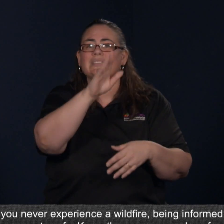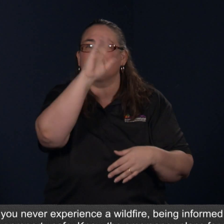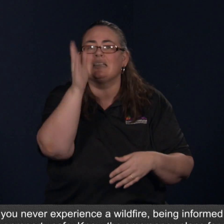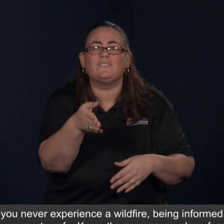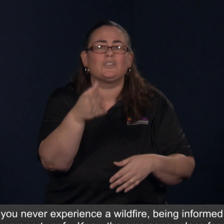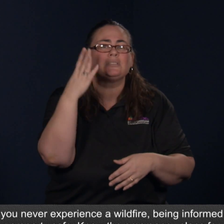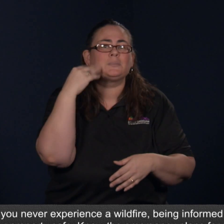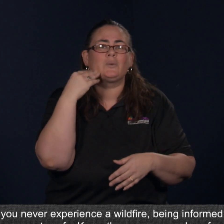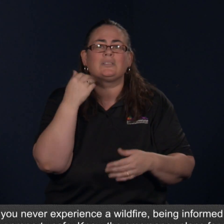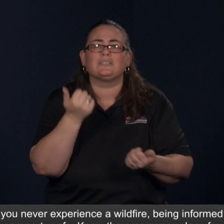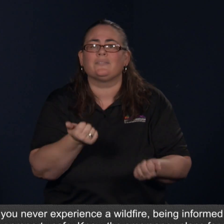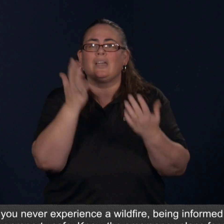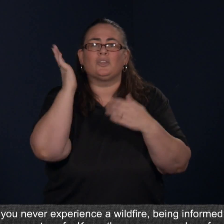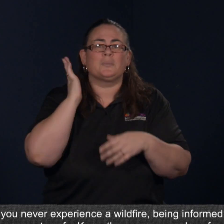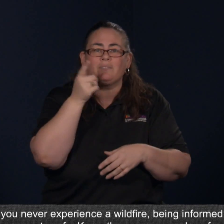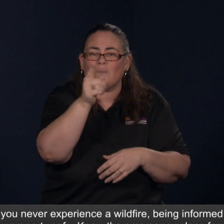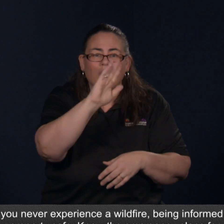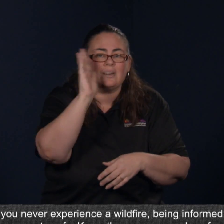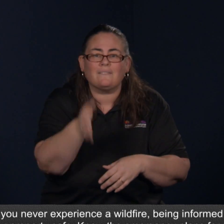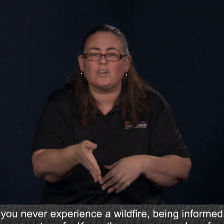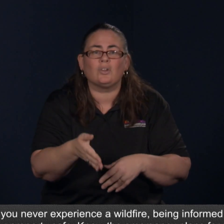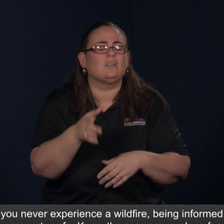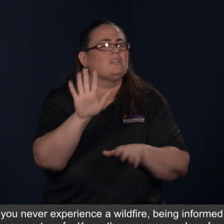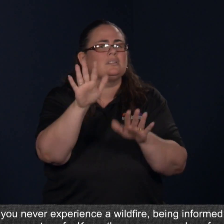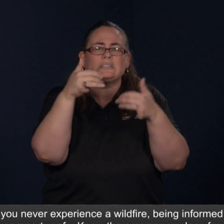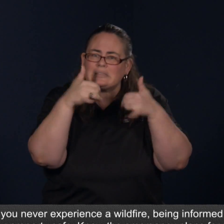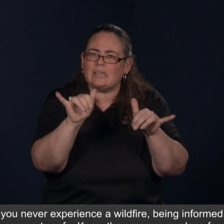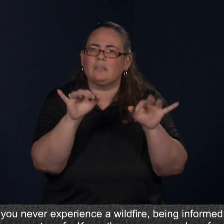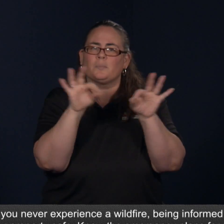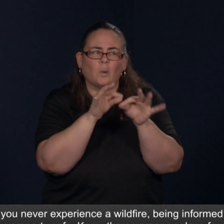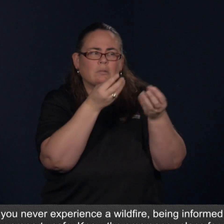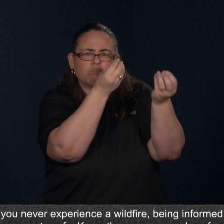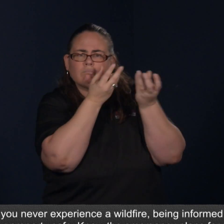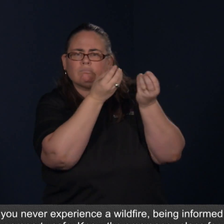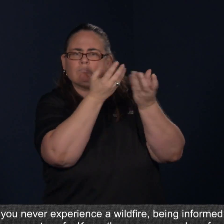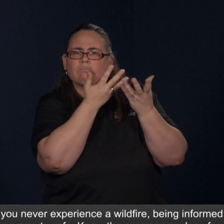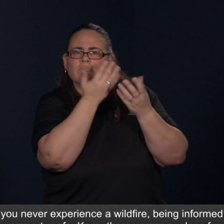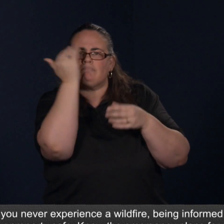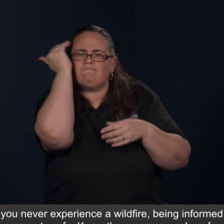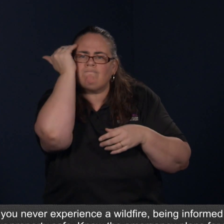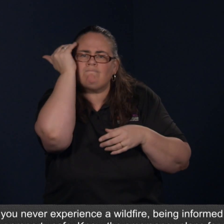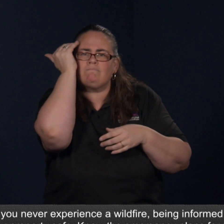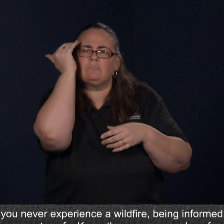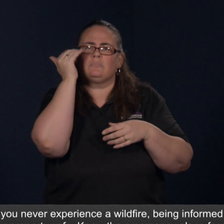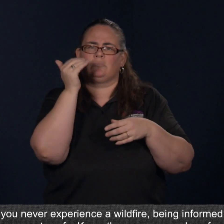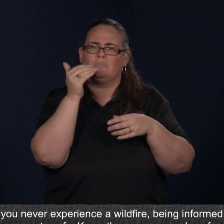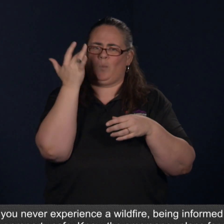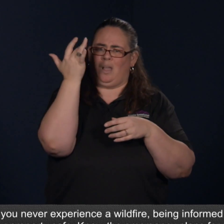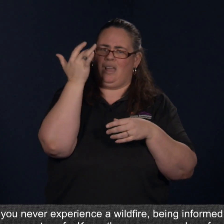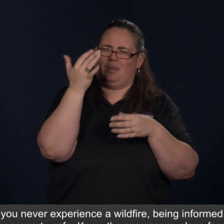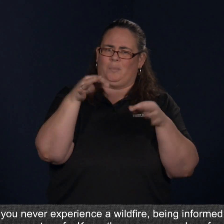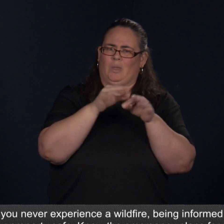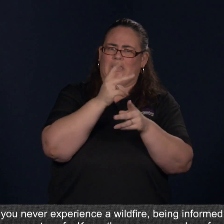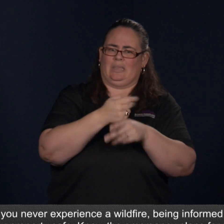Even if you never experience a wildfire, being informed can help keep you, your family, and your property